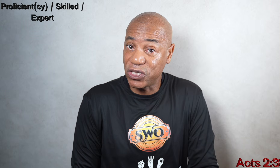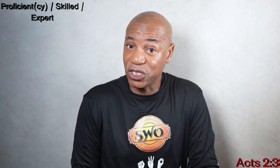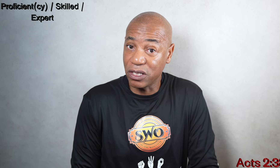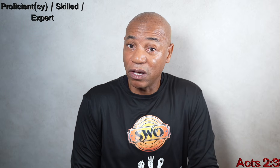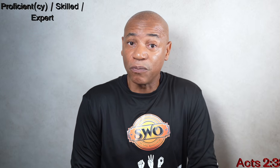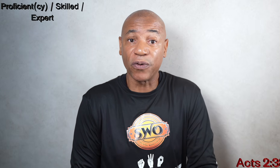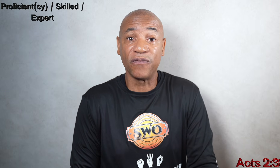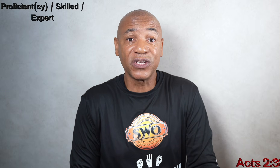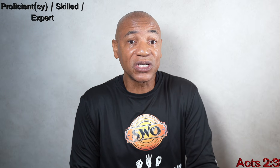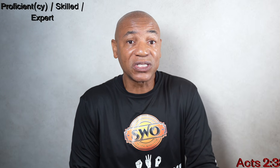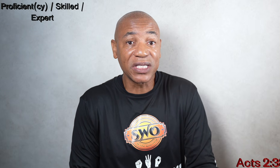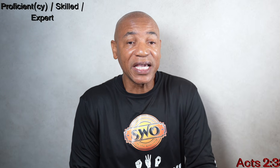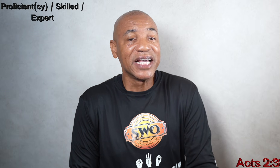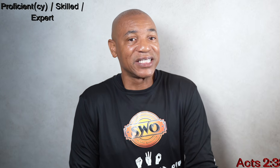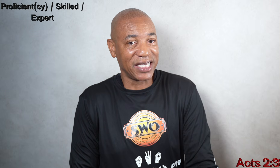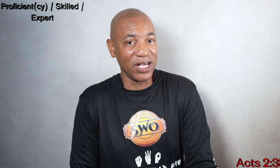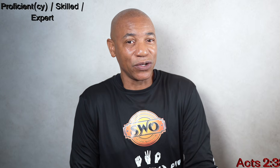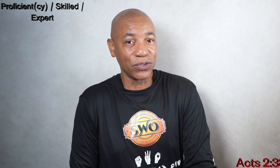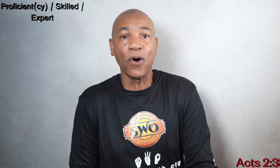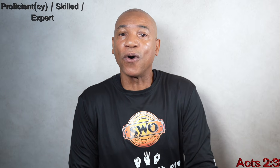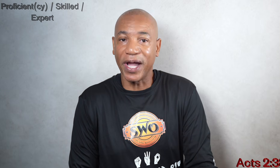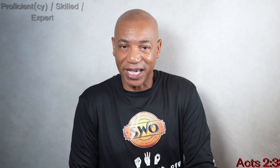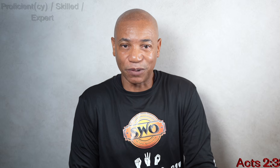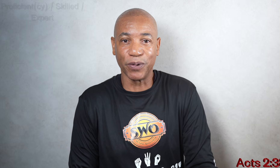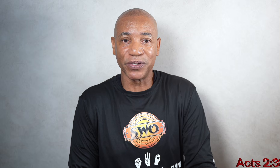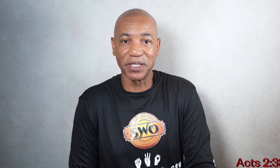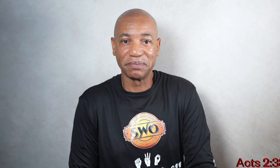proficient, proficiency, skilled, or expert.